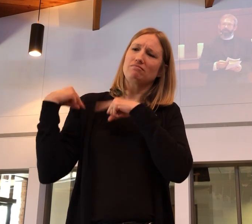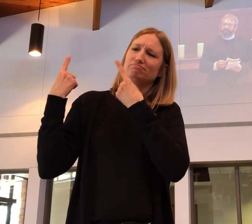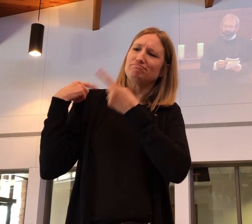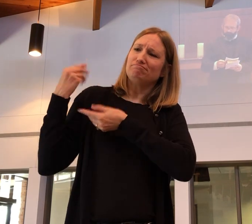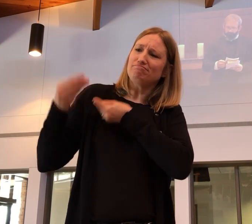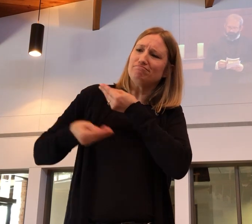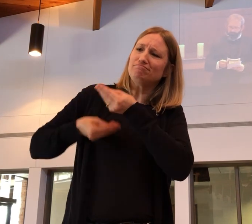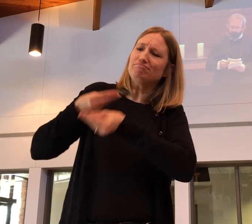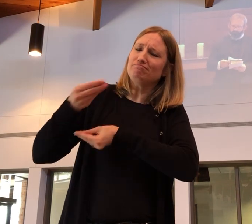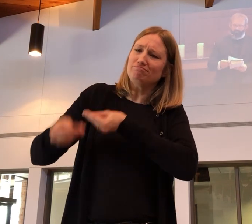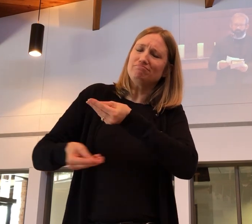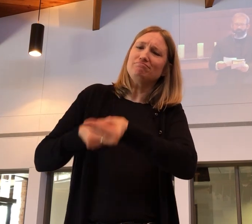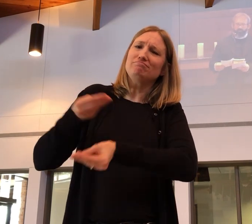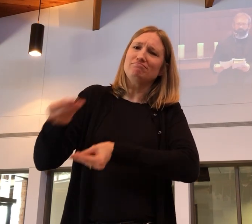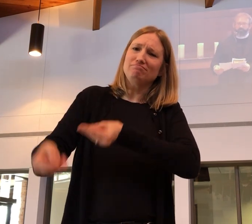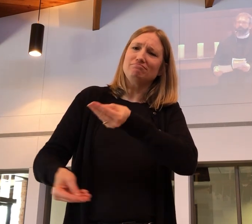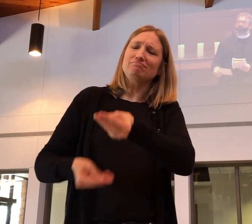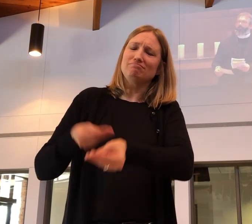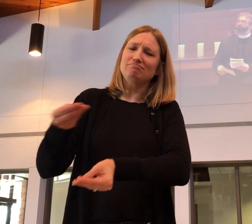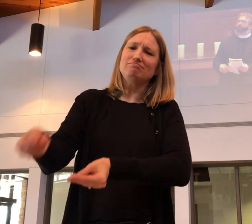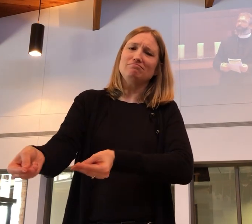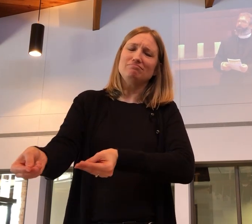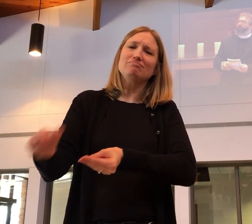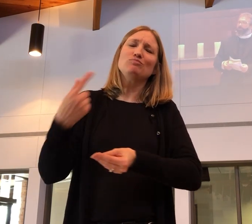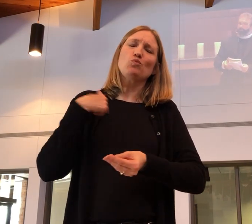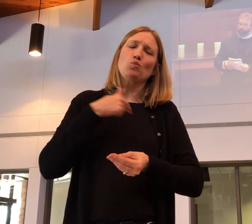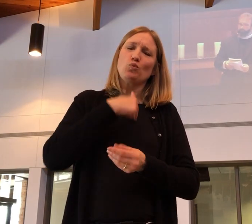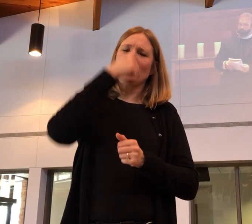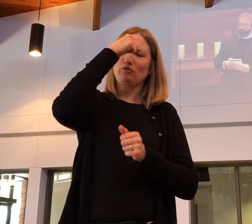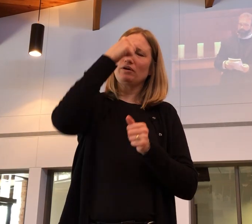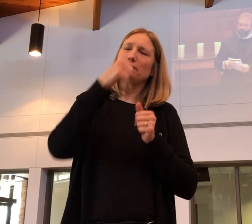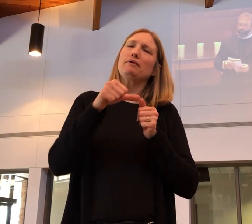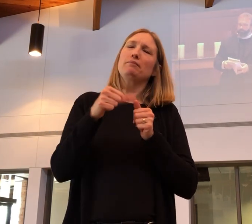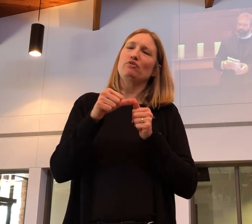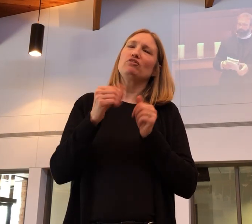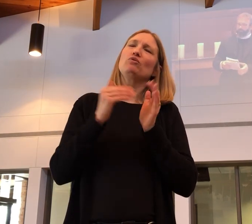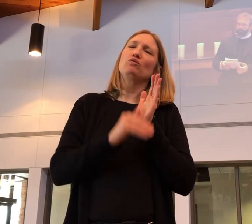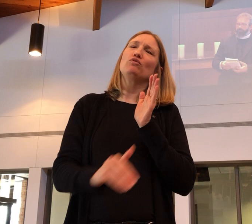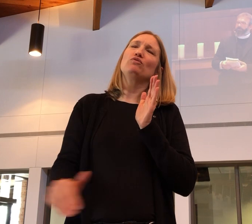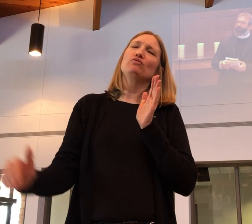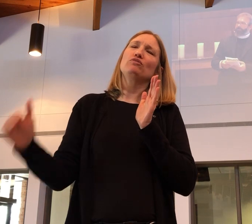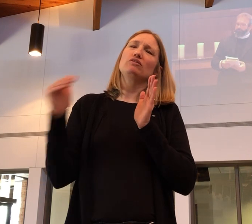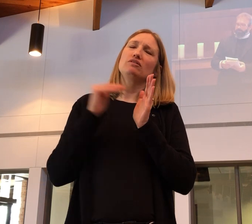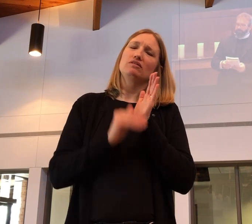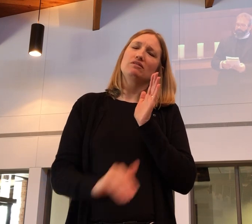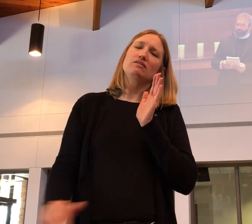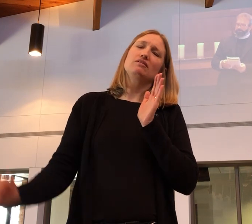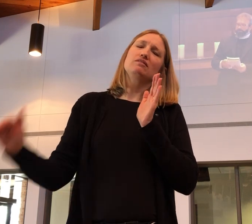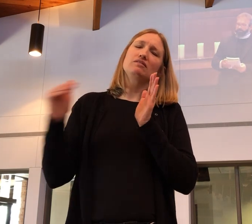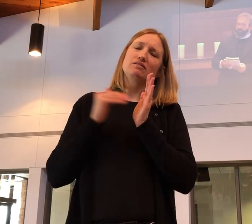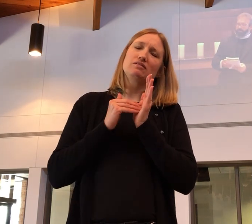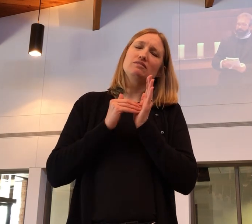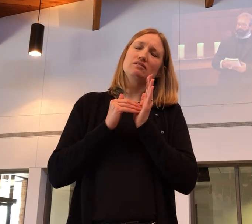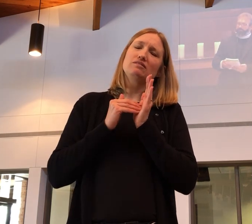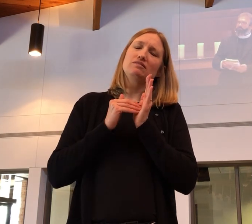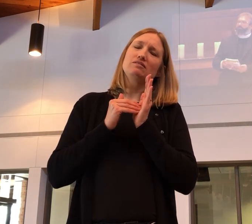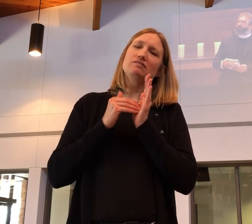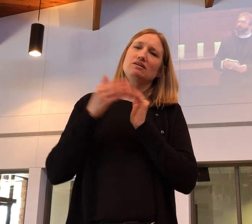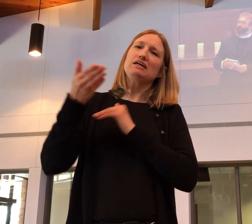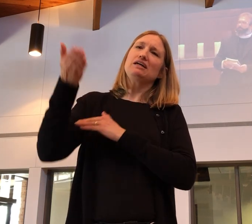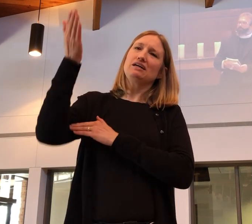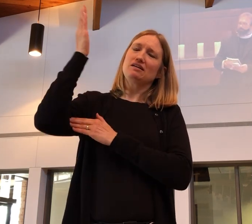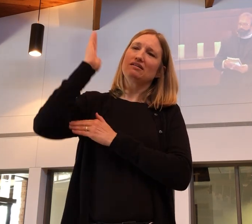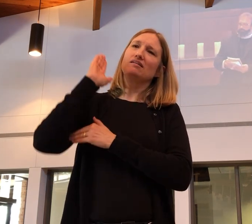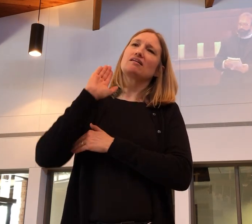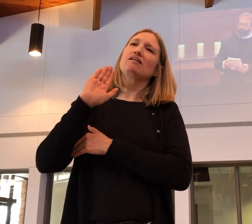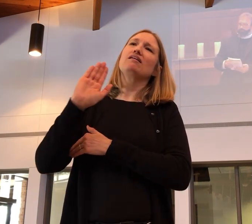of the Passover. We remember over and over the times that God has reached